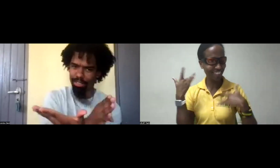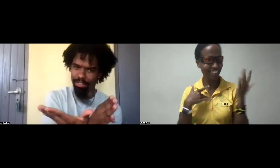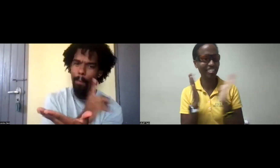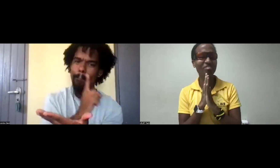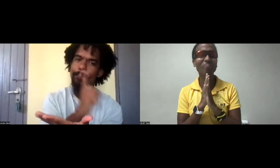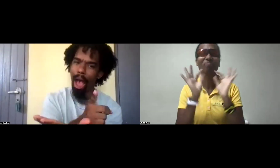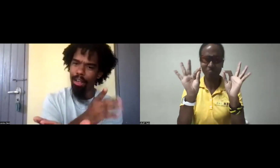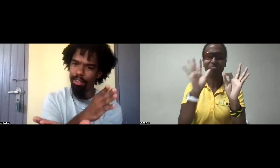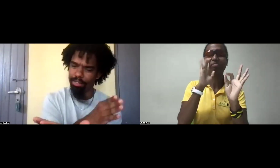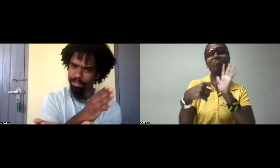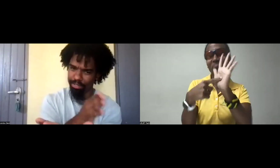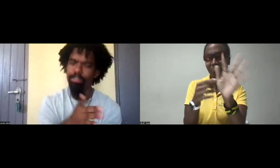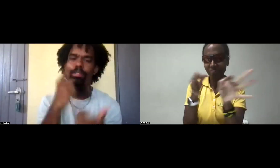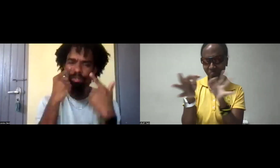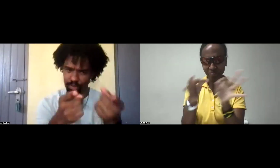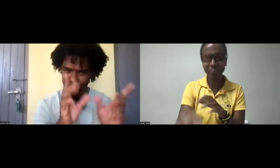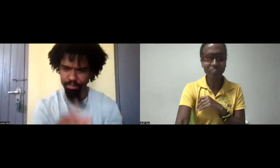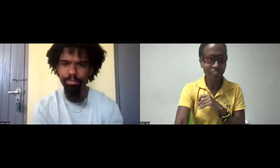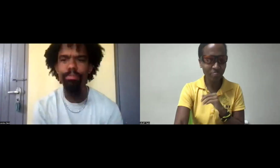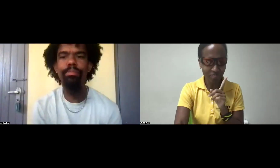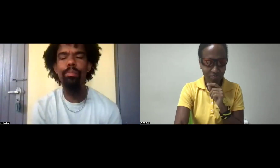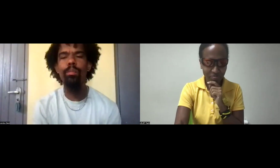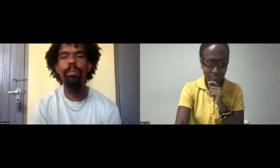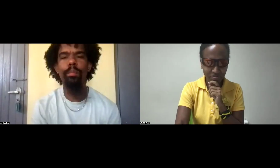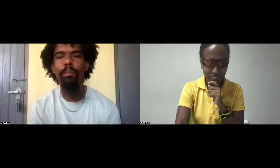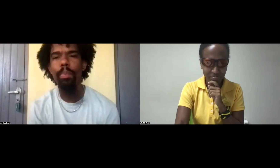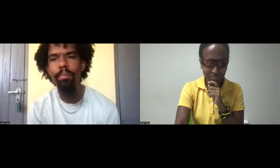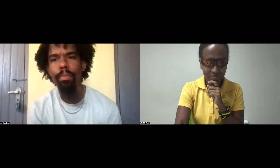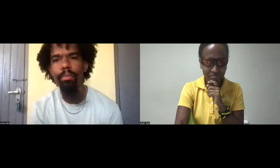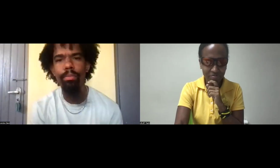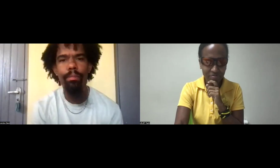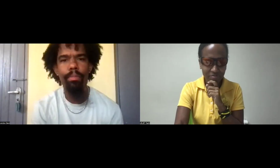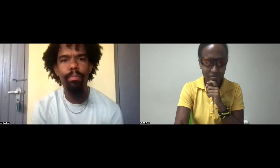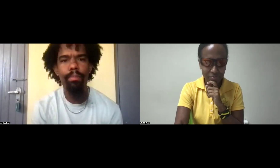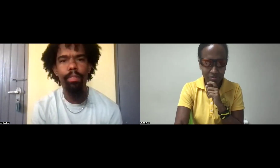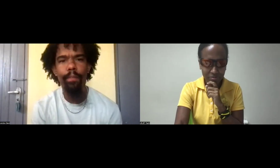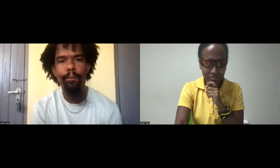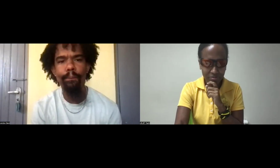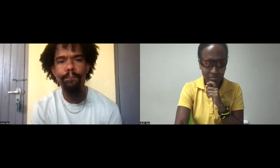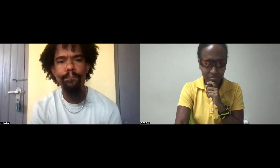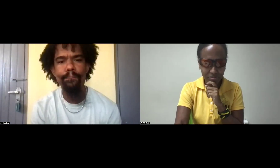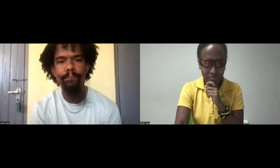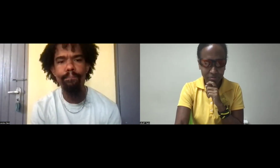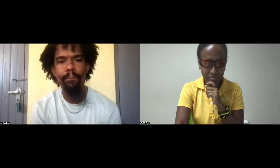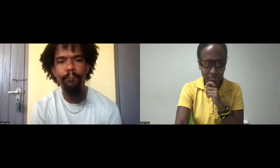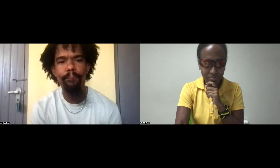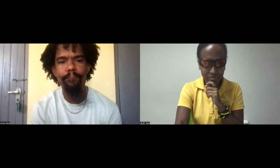I'm very excited. Okay, so we'll show. So first I'll do a little explanation as to what took so long.